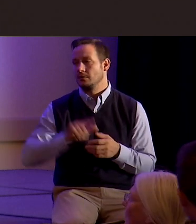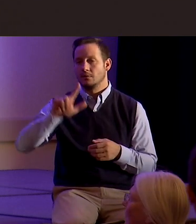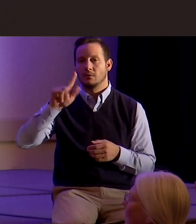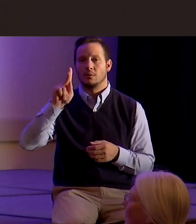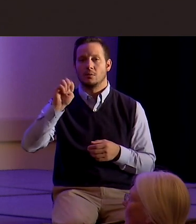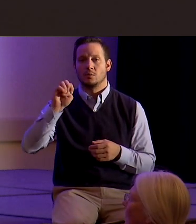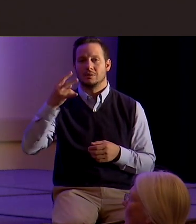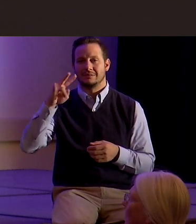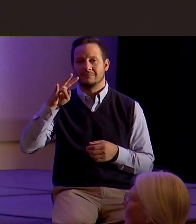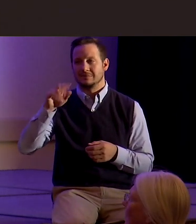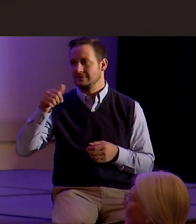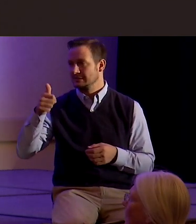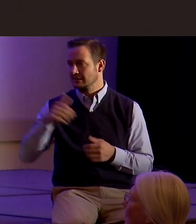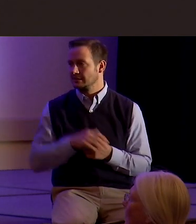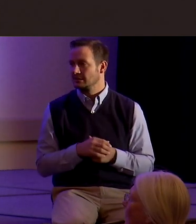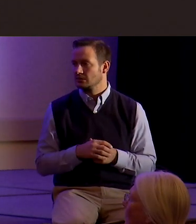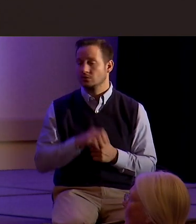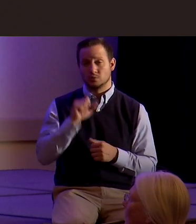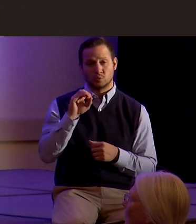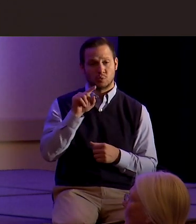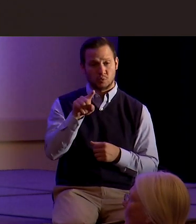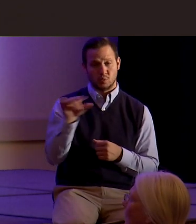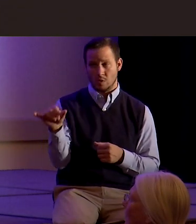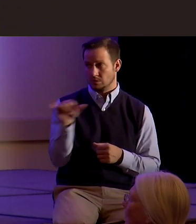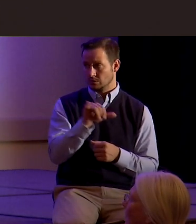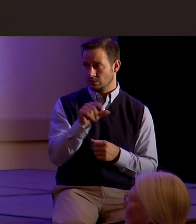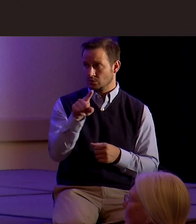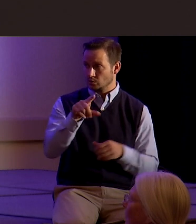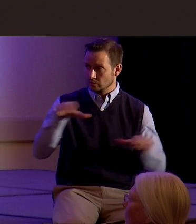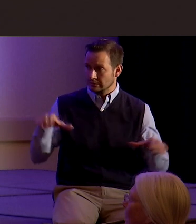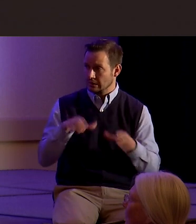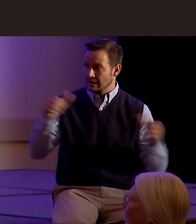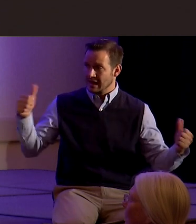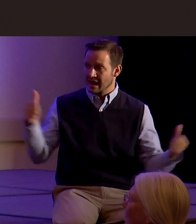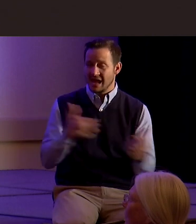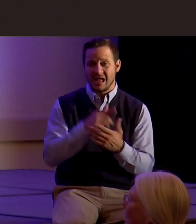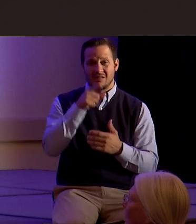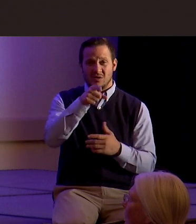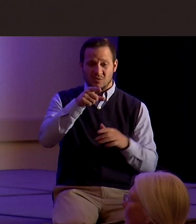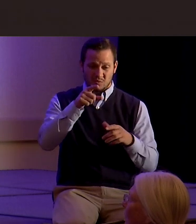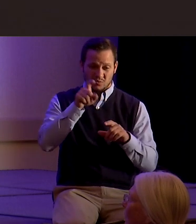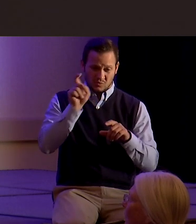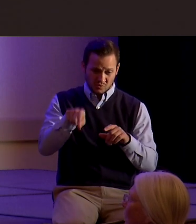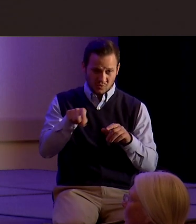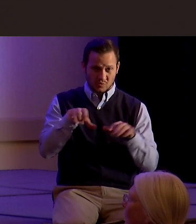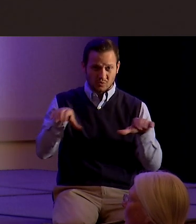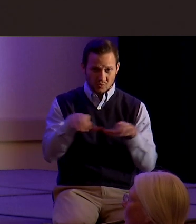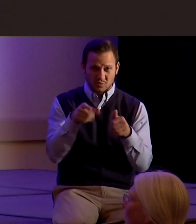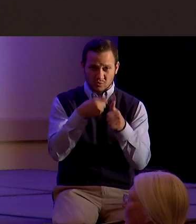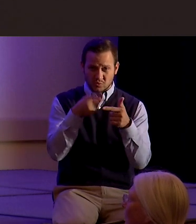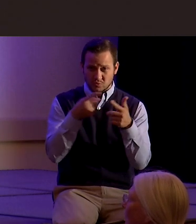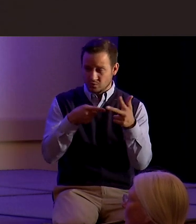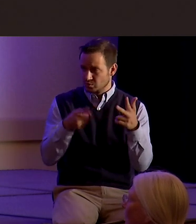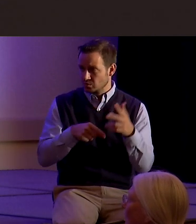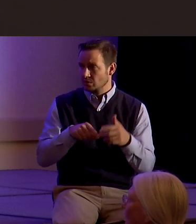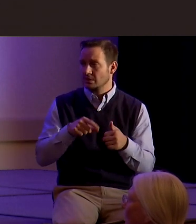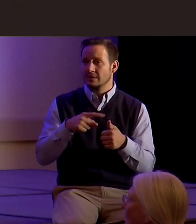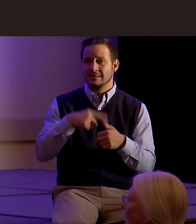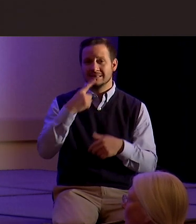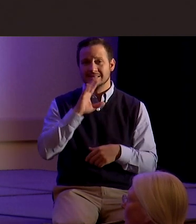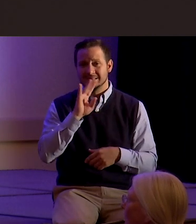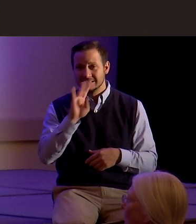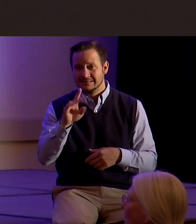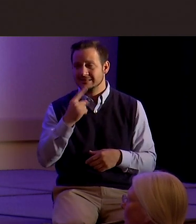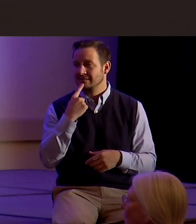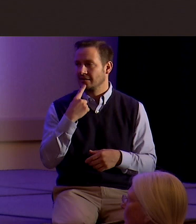Luke 17:10, so you also, when you have done everything you were told to do, should say, we